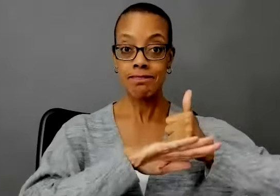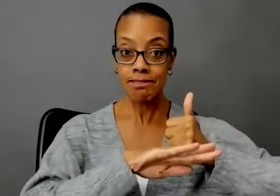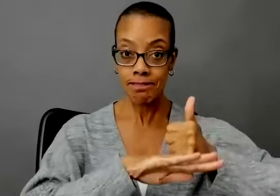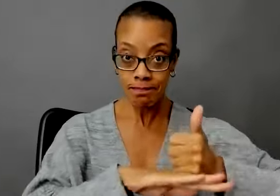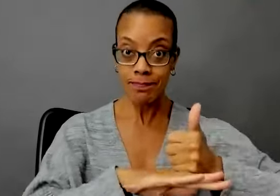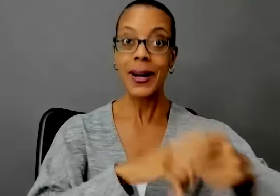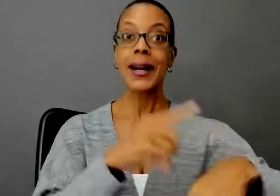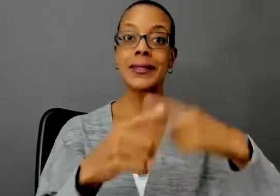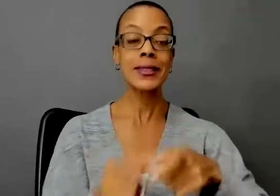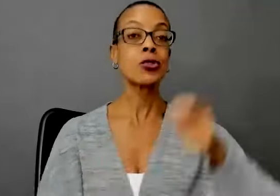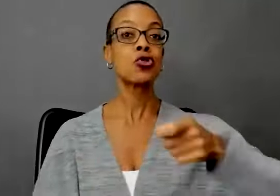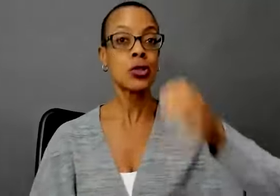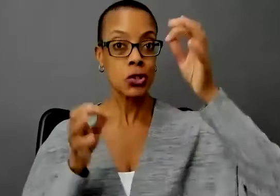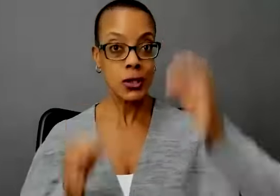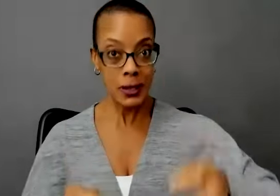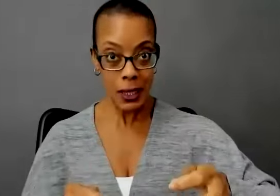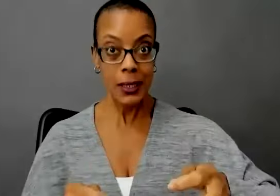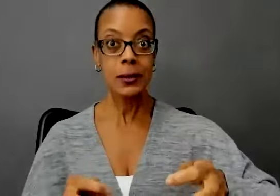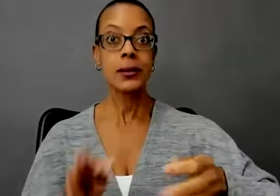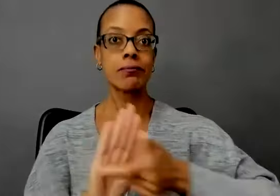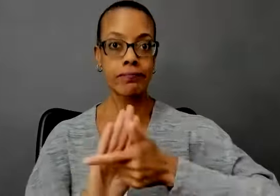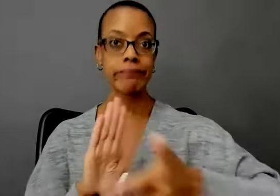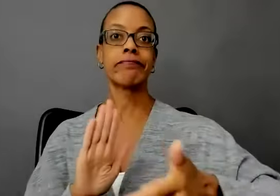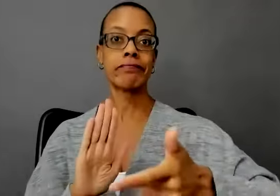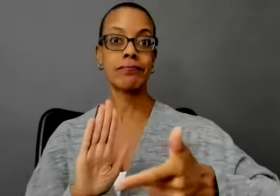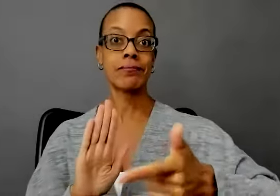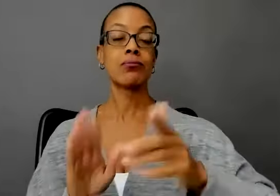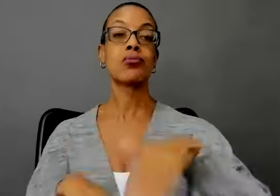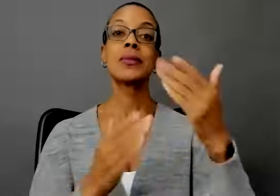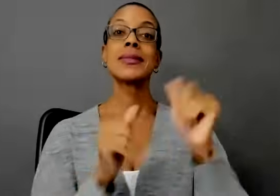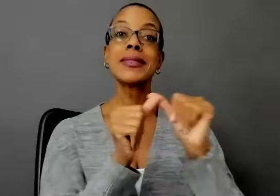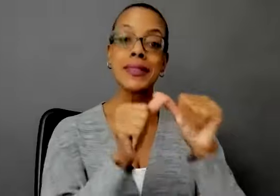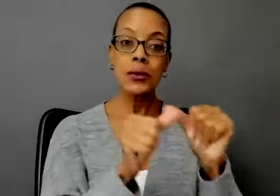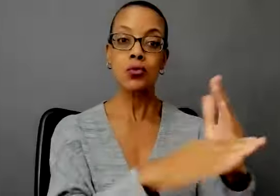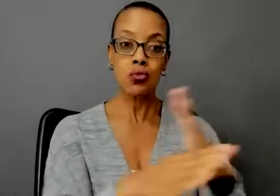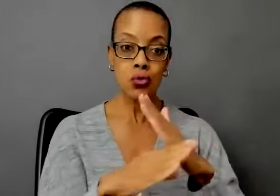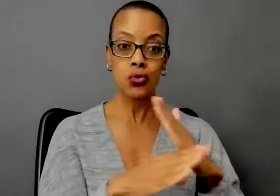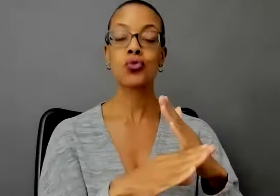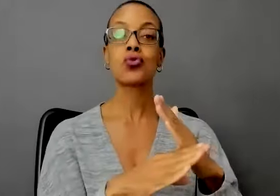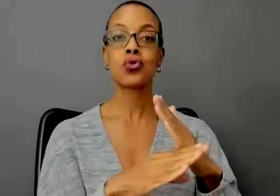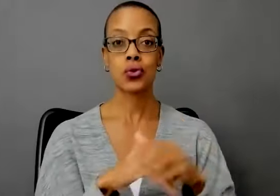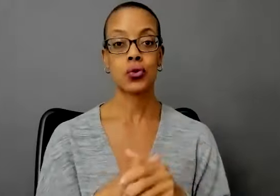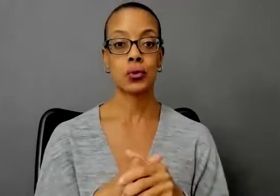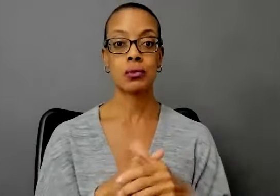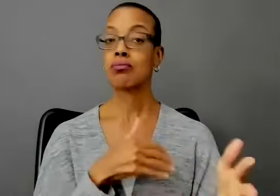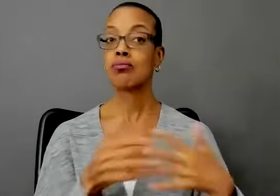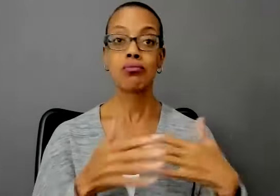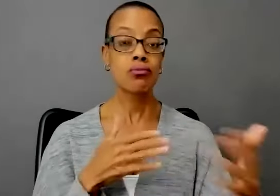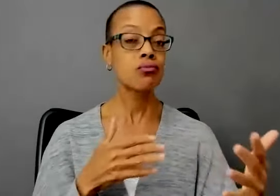judge, providing continuous protection and beyond regardless of the trial outcome and